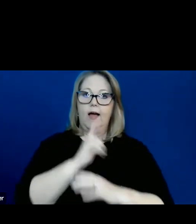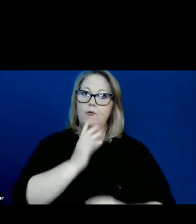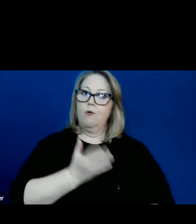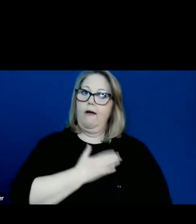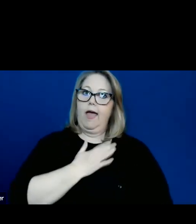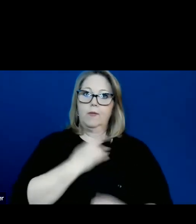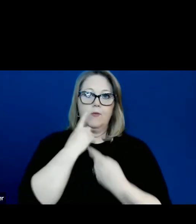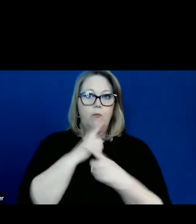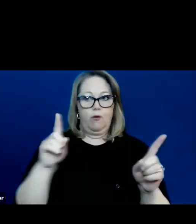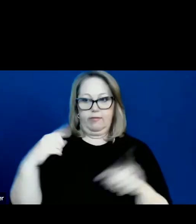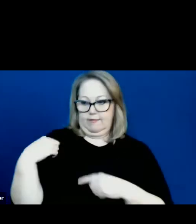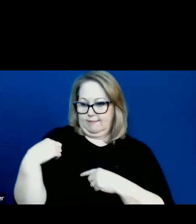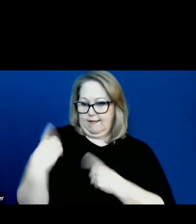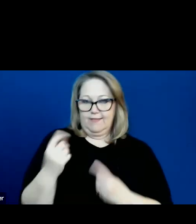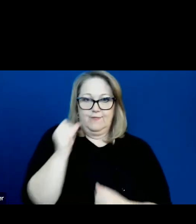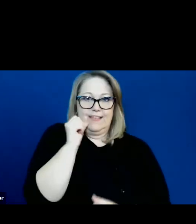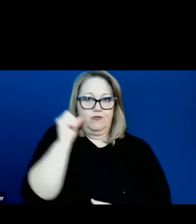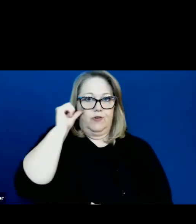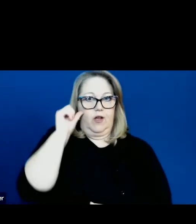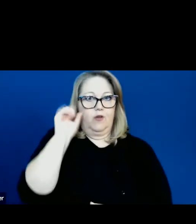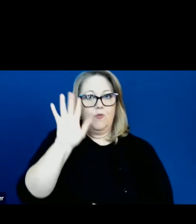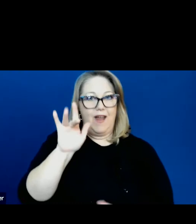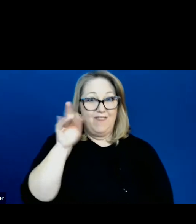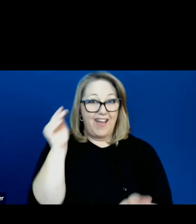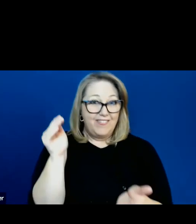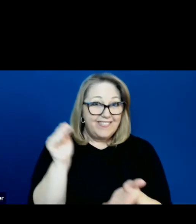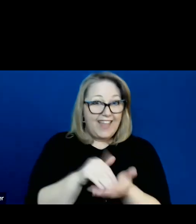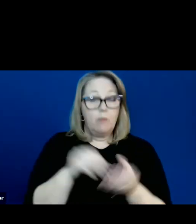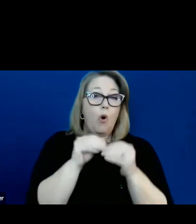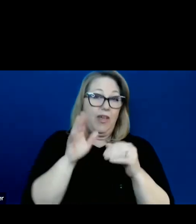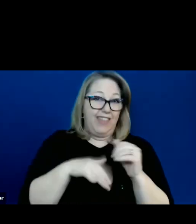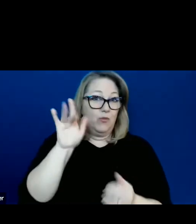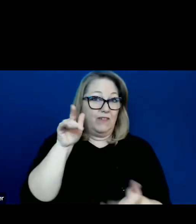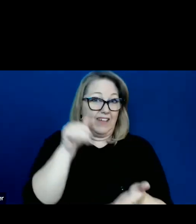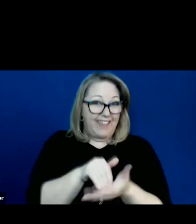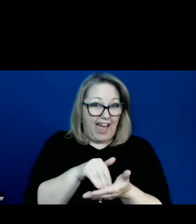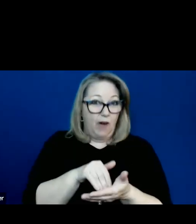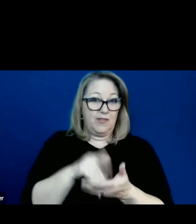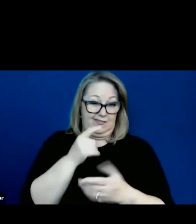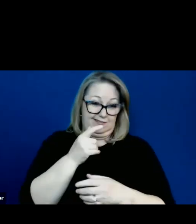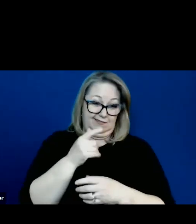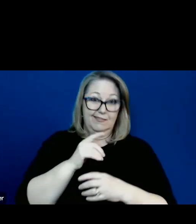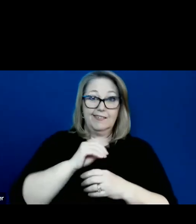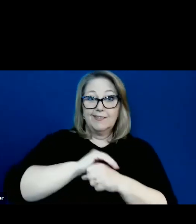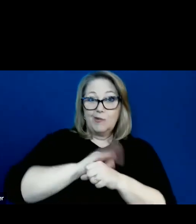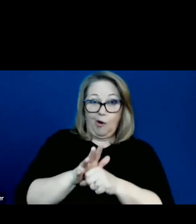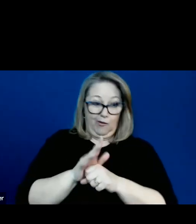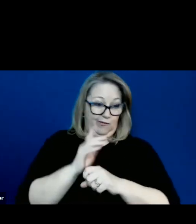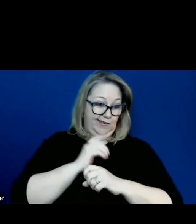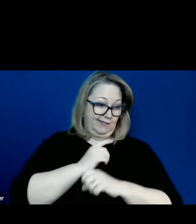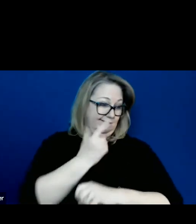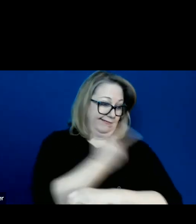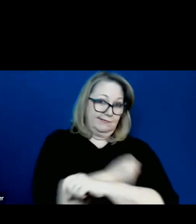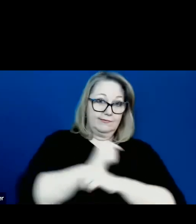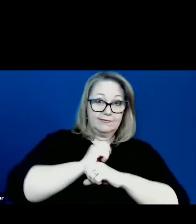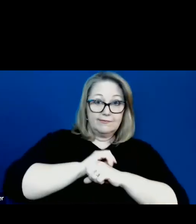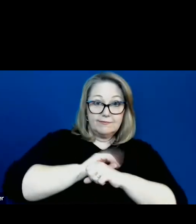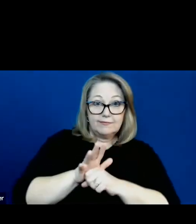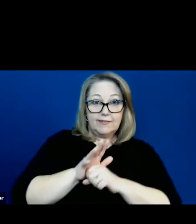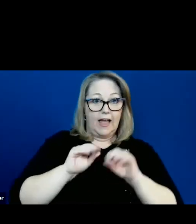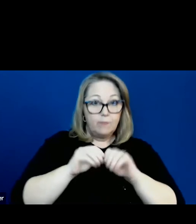25,636 doses of COVID-19 vaccine have been administered and reported to Nevada Web IZ.